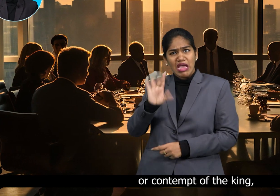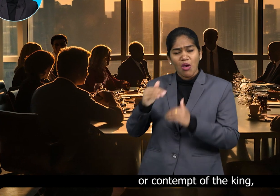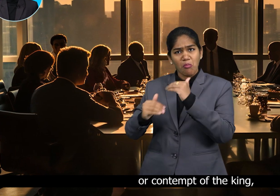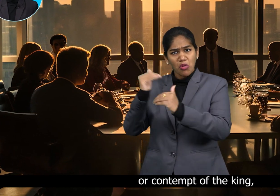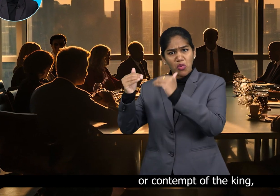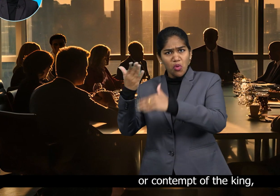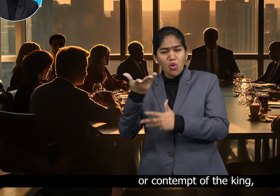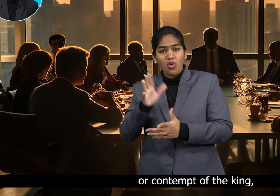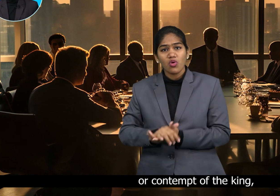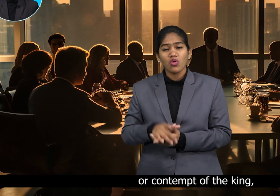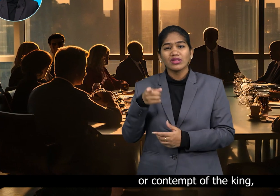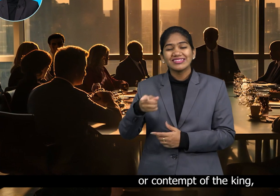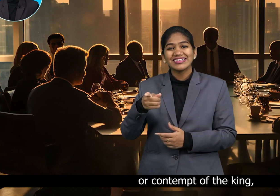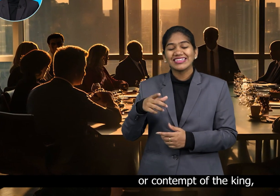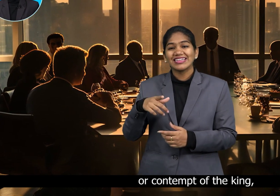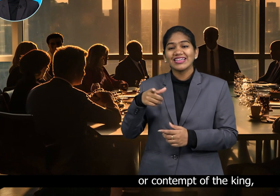or contempt of the king.